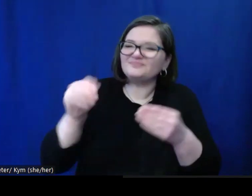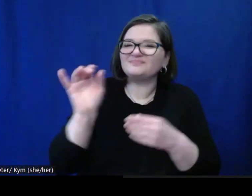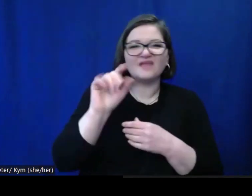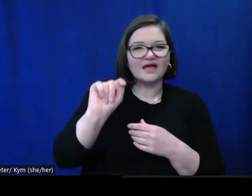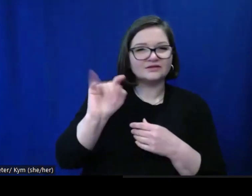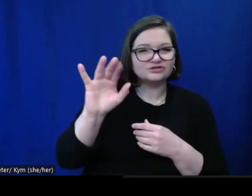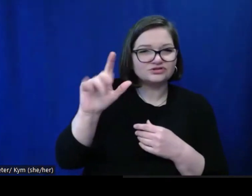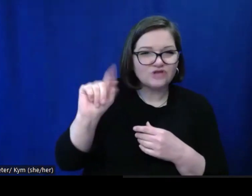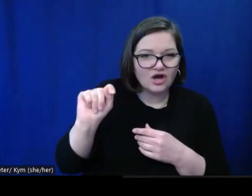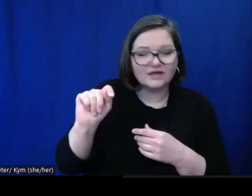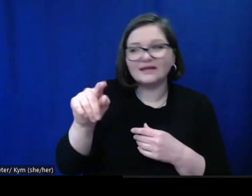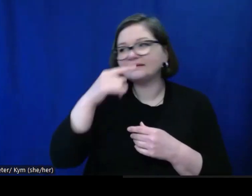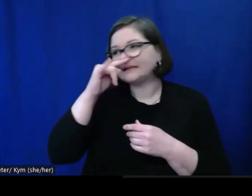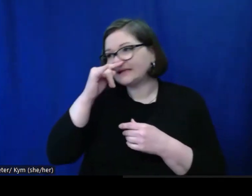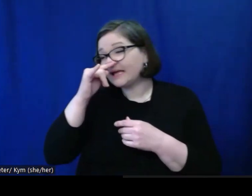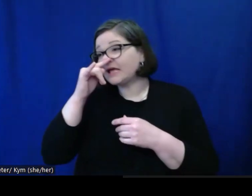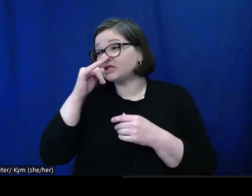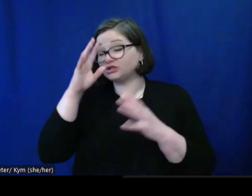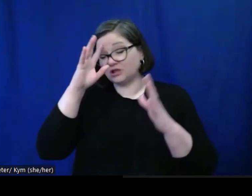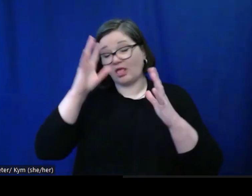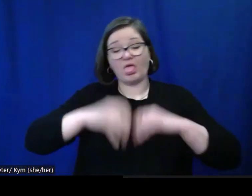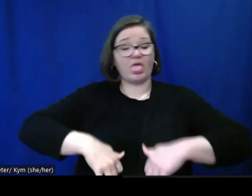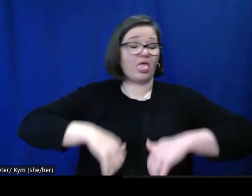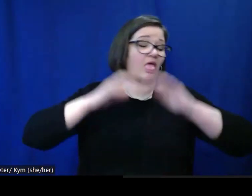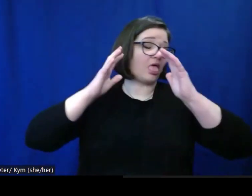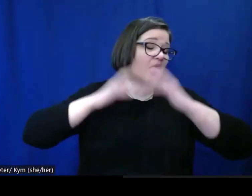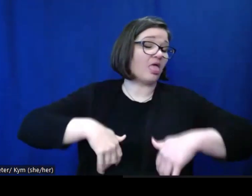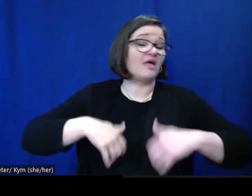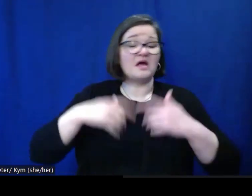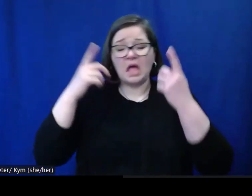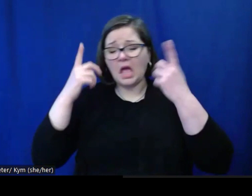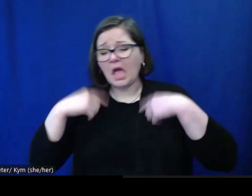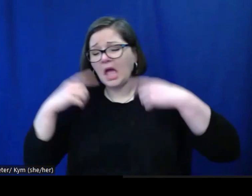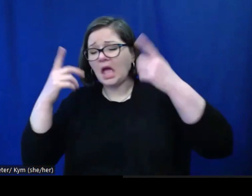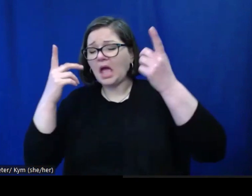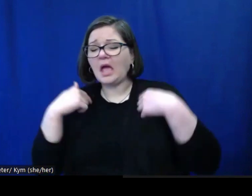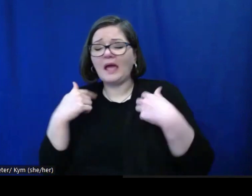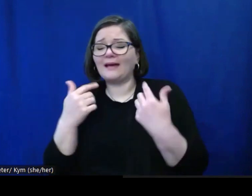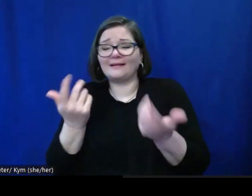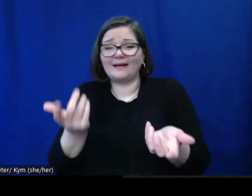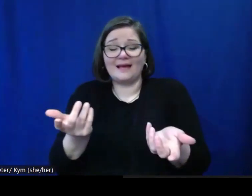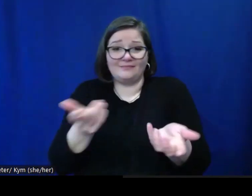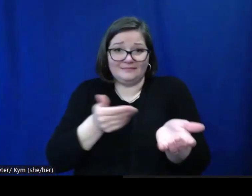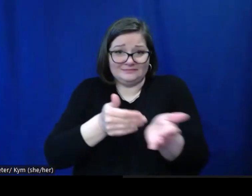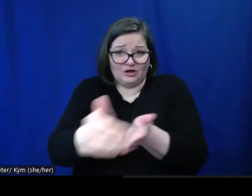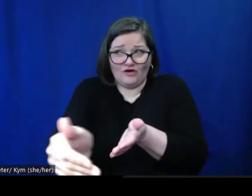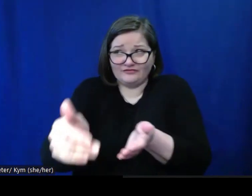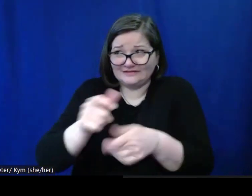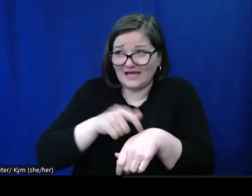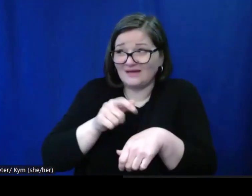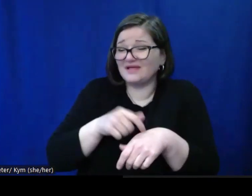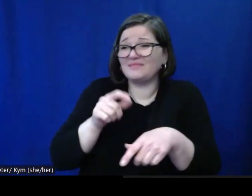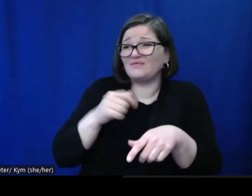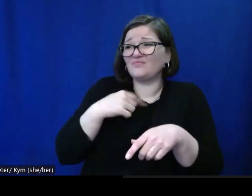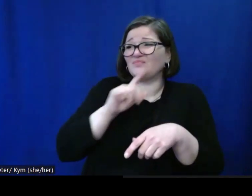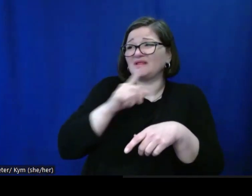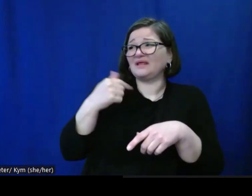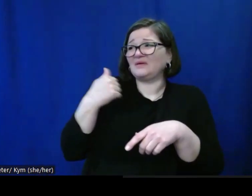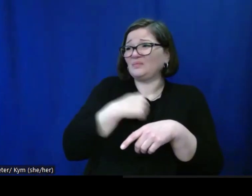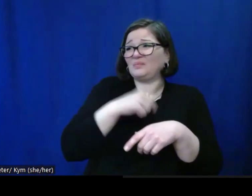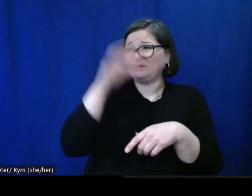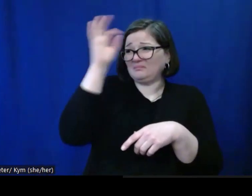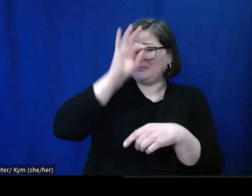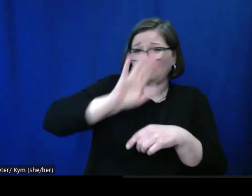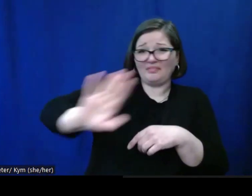that happens a lot too. We don't know anybody's story, right? And so we don't know if that kid is coming